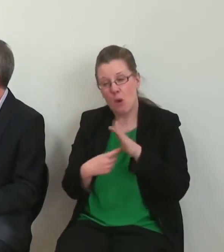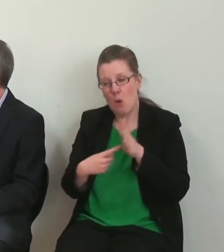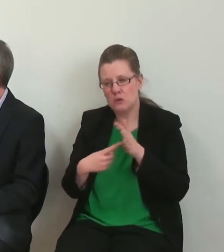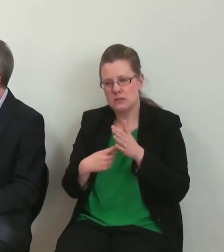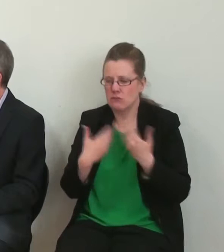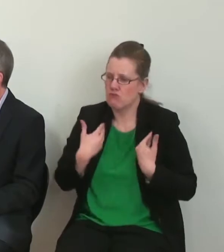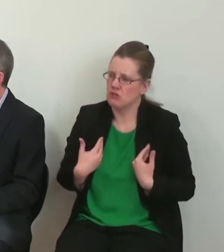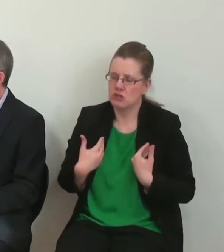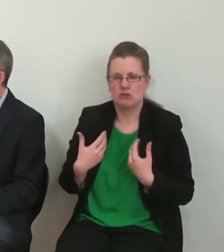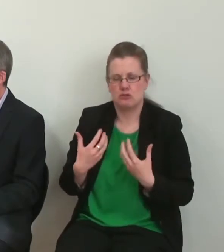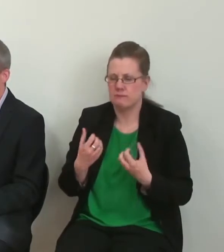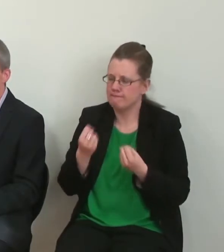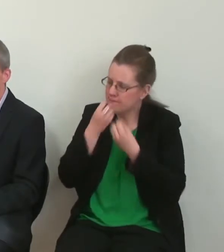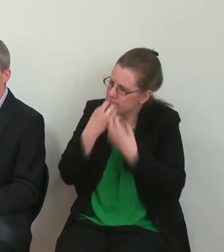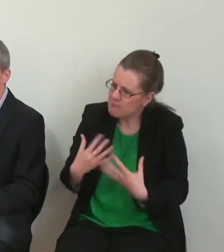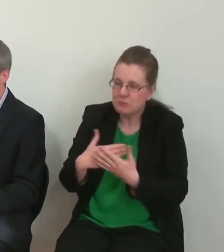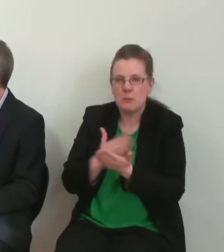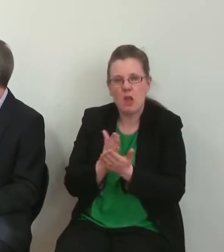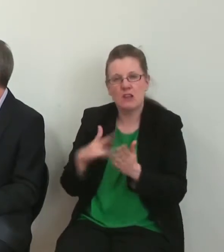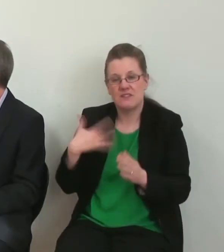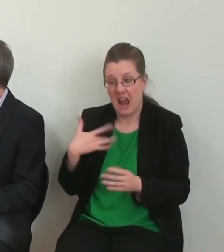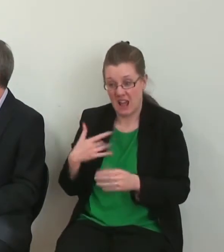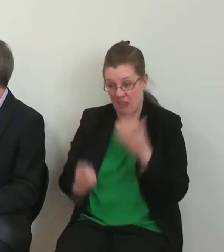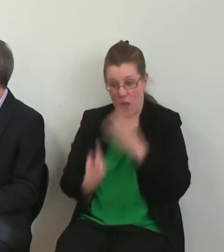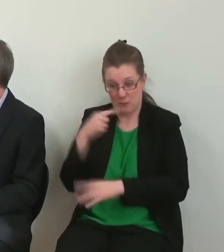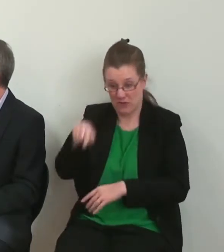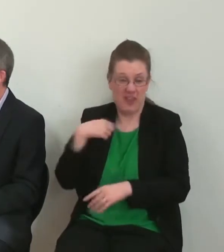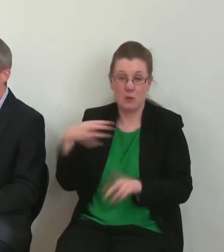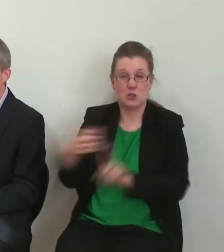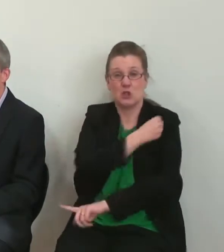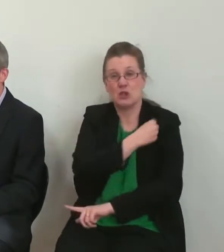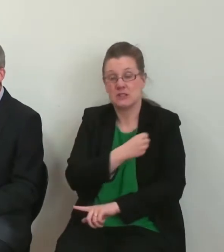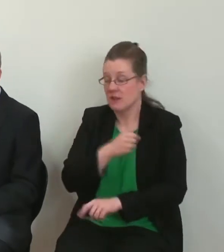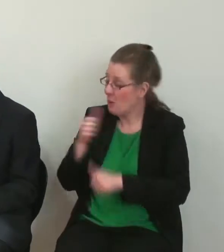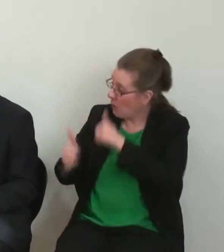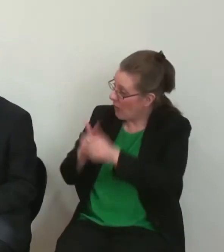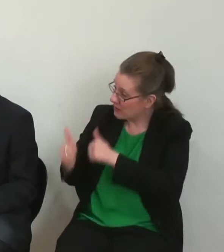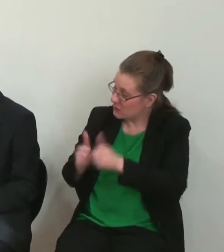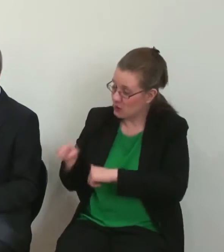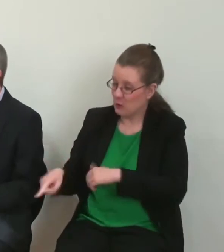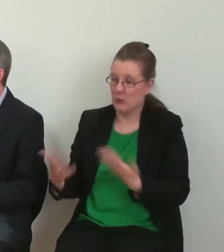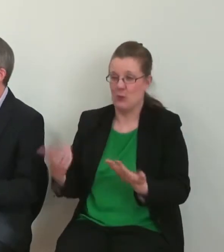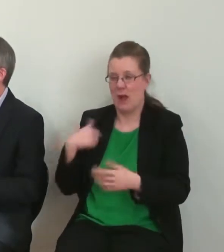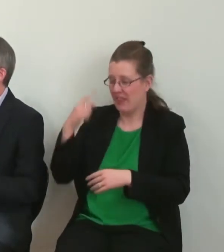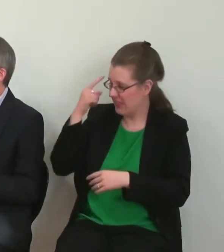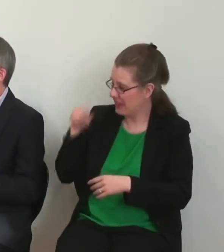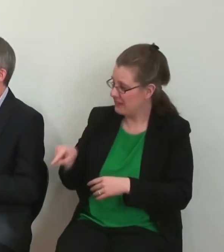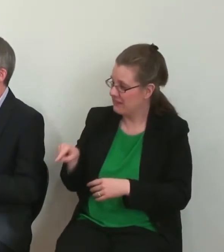of life. So the opportunity was there, and we took it basically. Yeah. Well done you. And I think it's a little bit